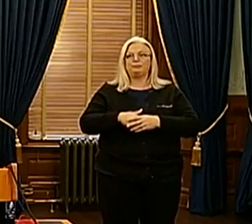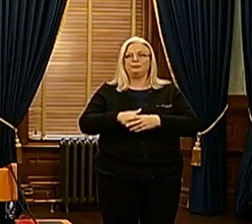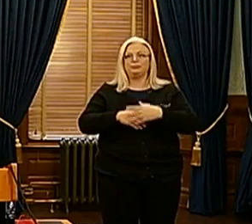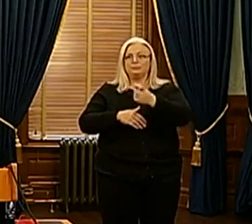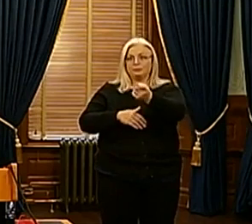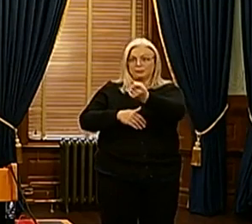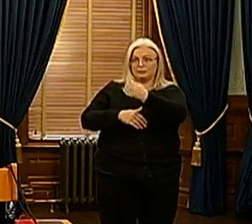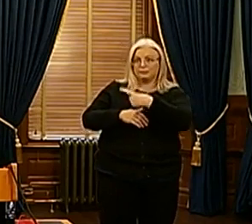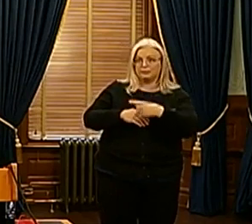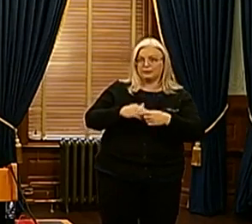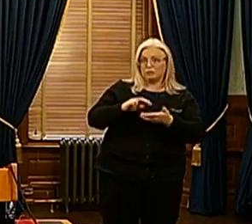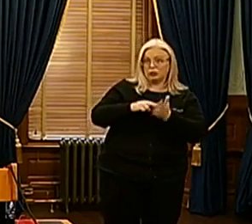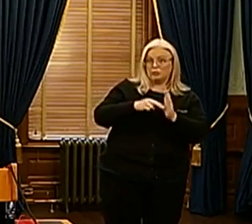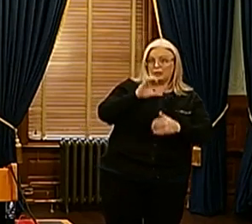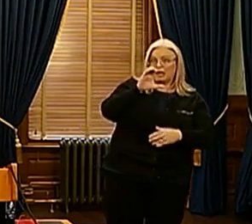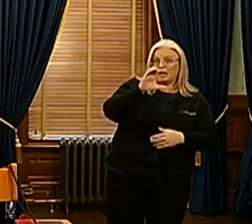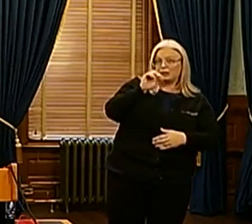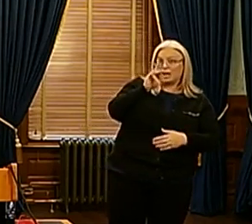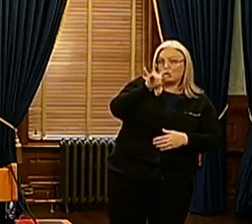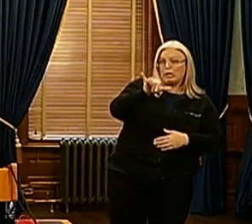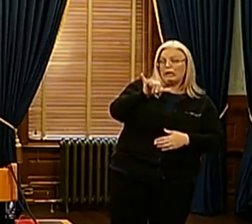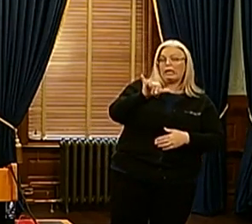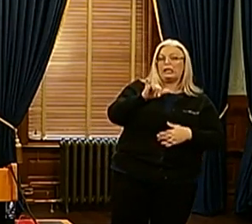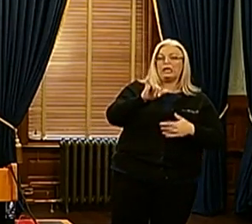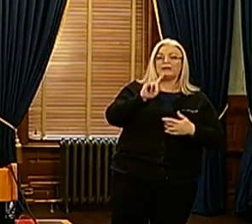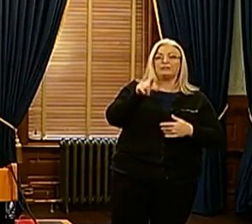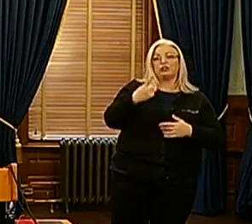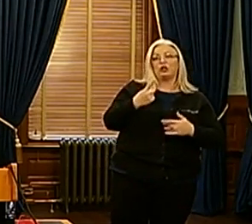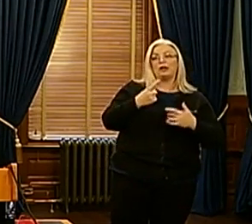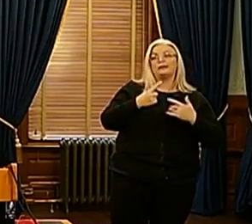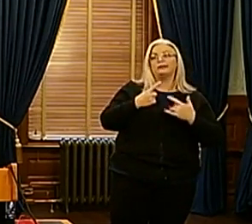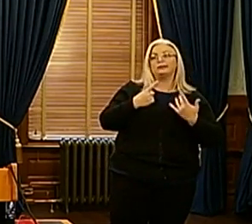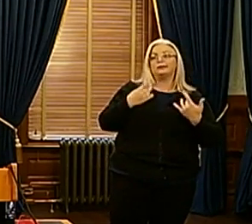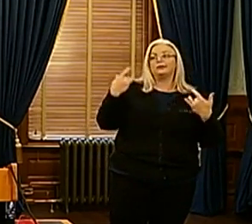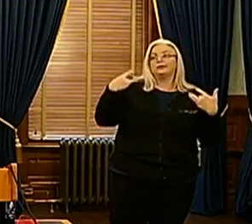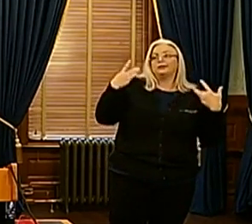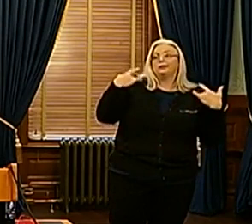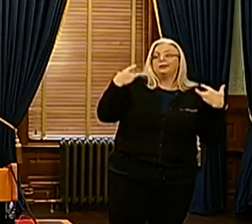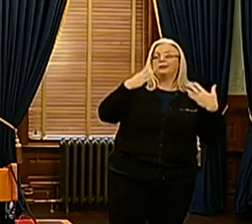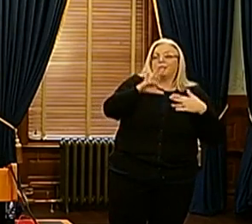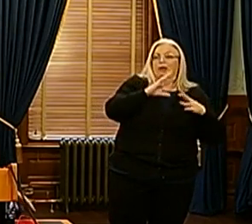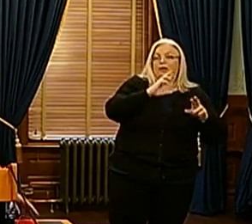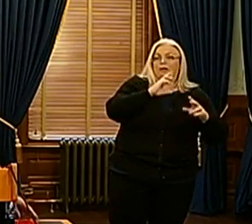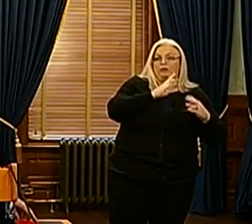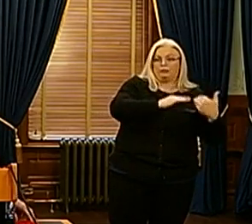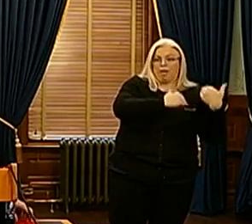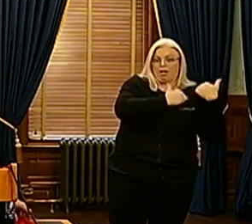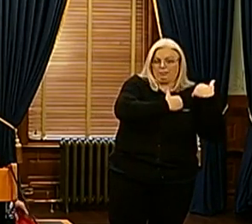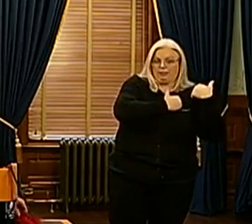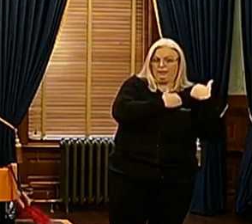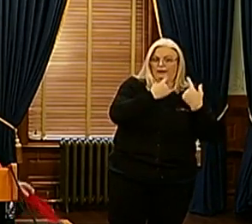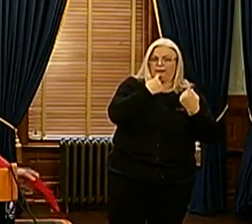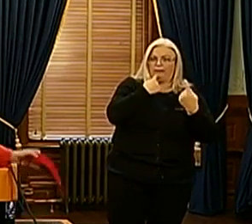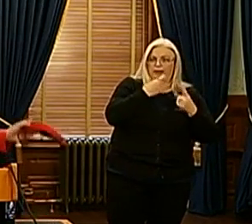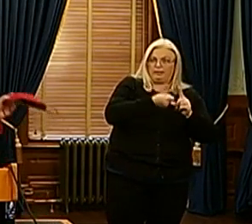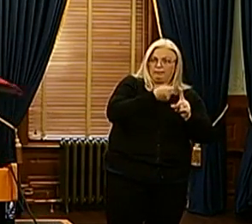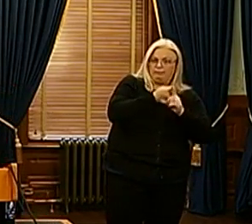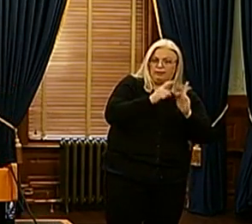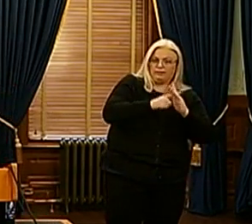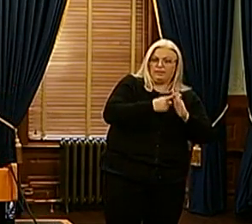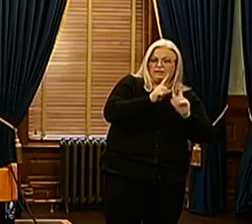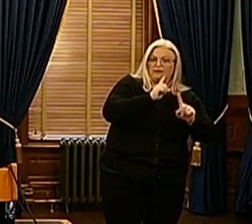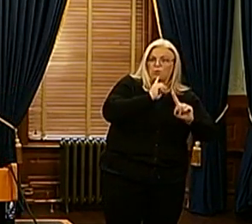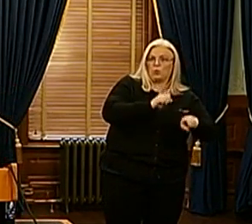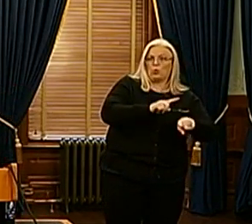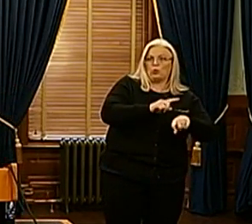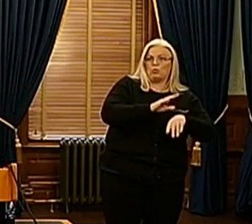Thank you. Go ahead. The counties essentially skated on their responsibility and the effects of their orders